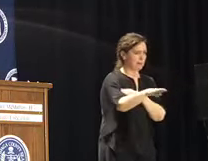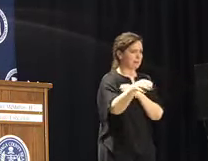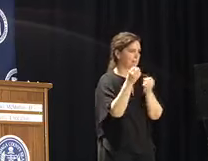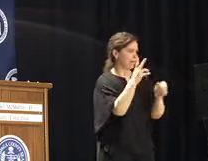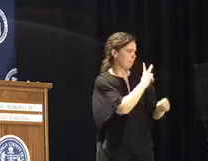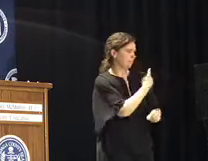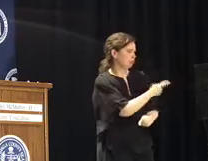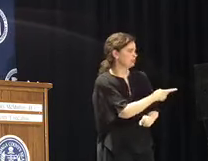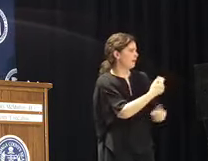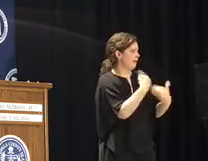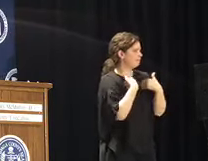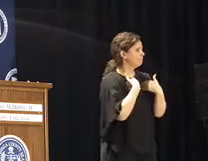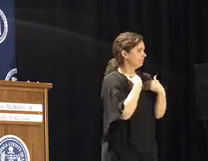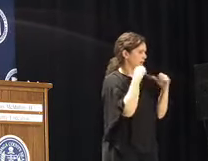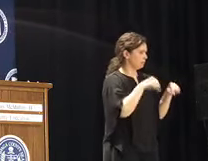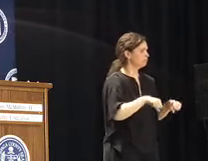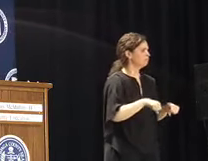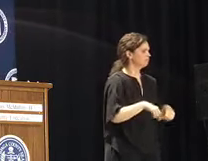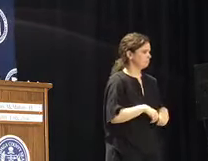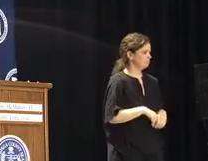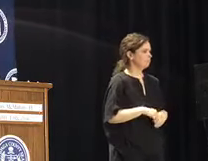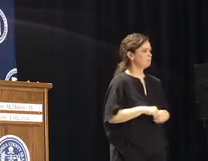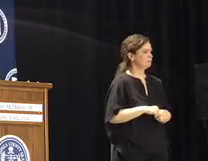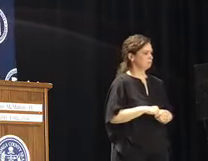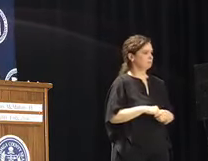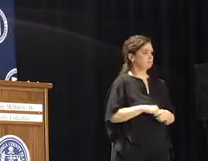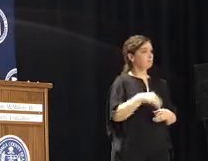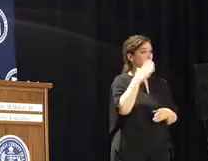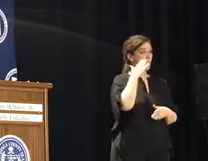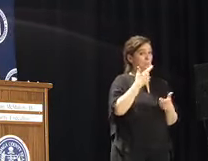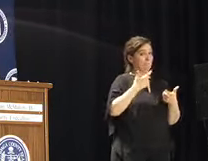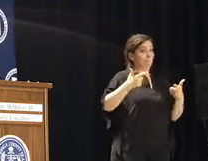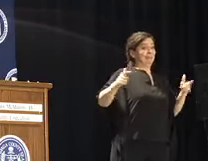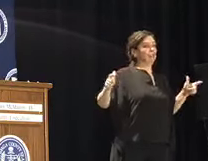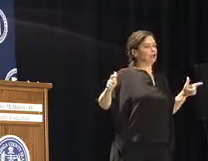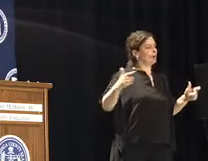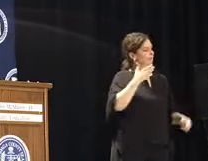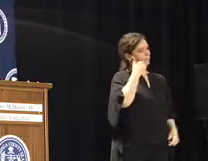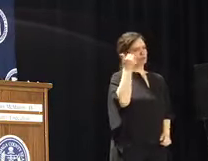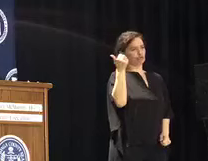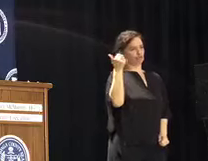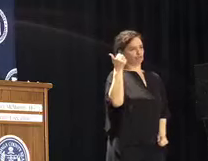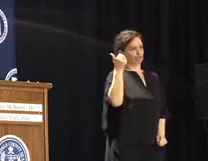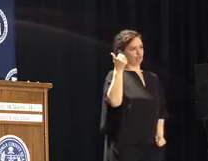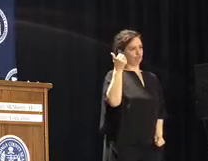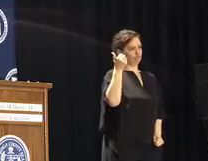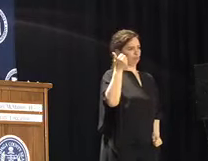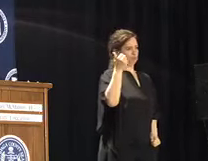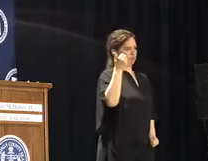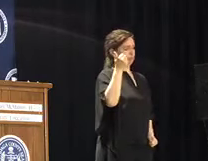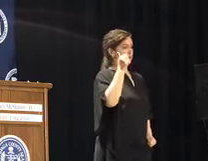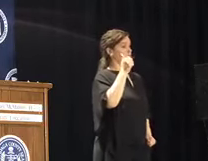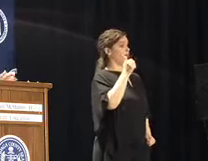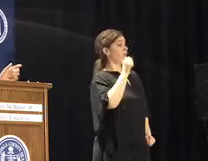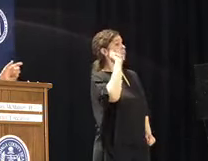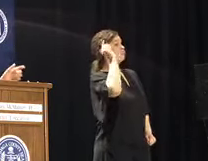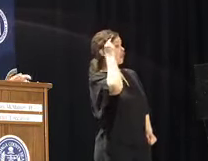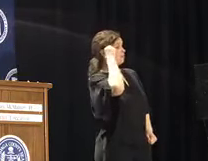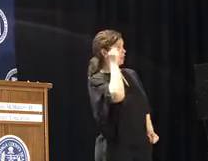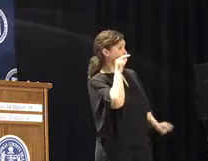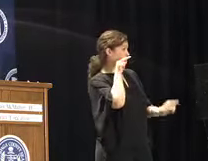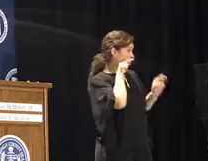the bigger the better. The governor's got the Javits Center that he's looking at, right? So if you have a piece of infrastructure